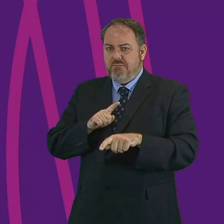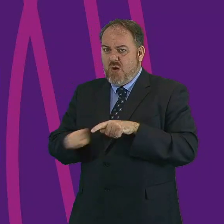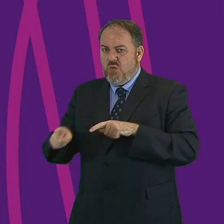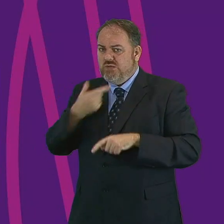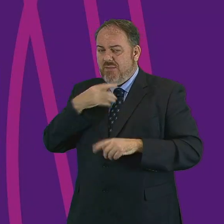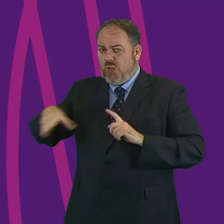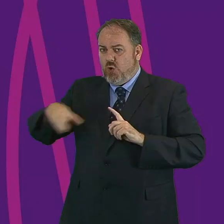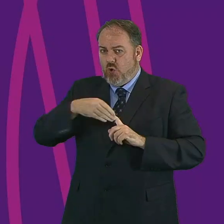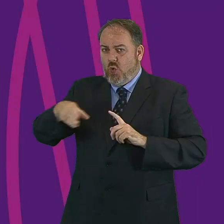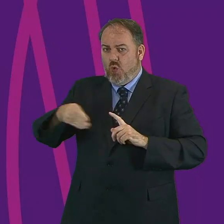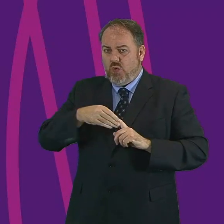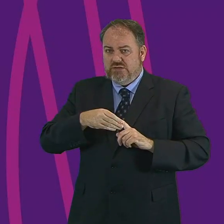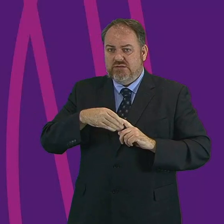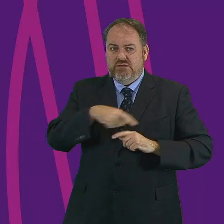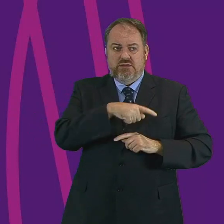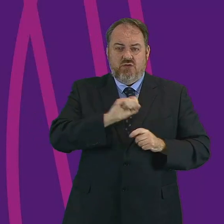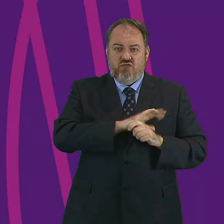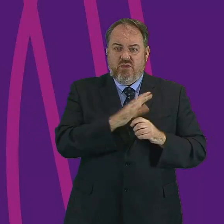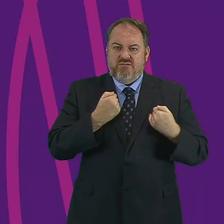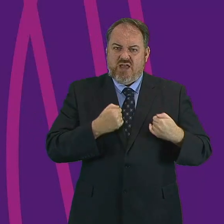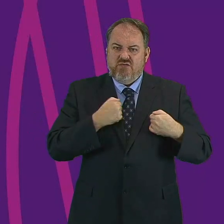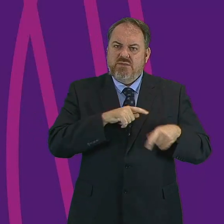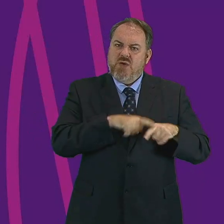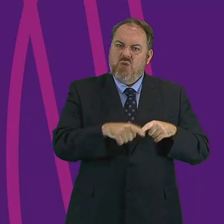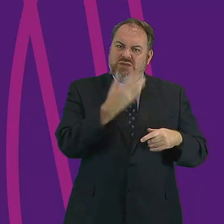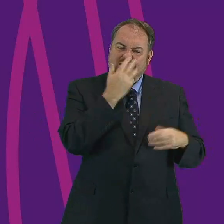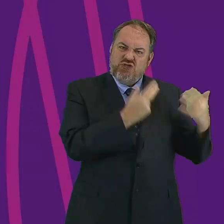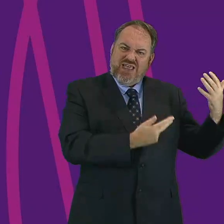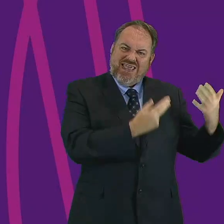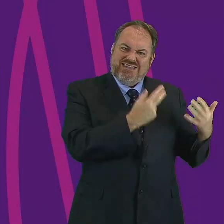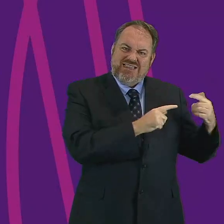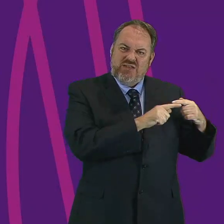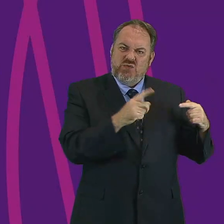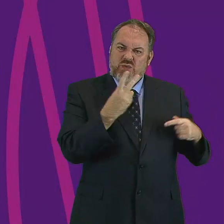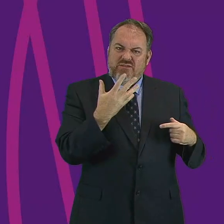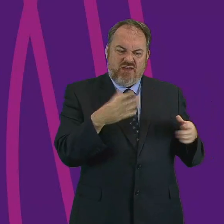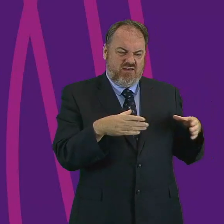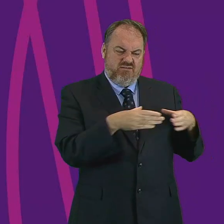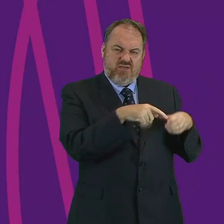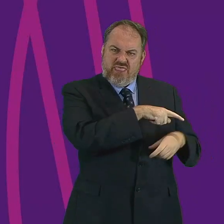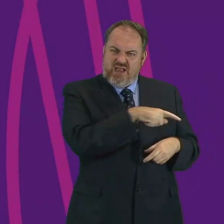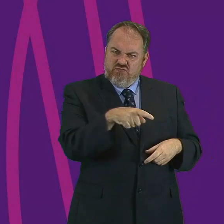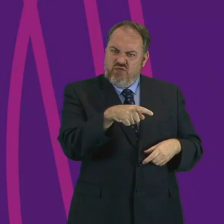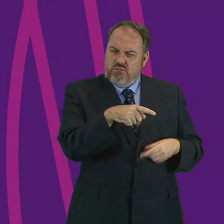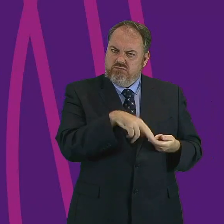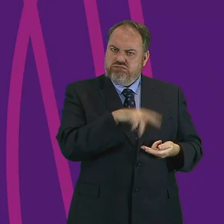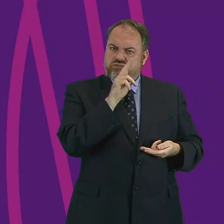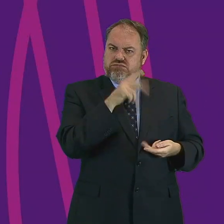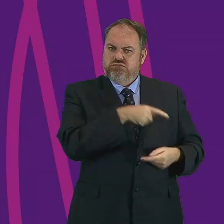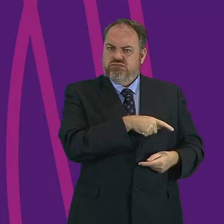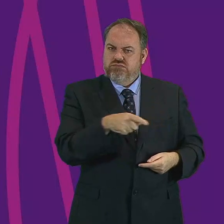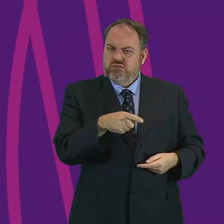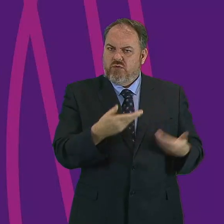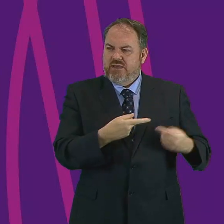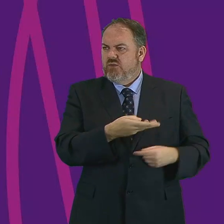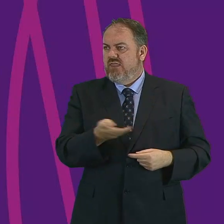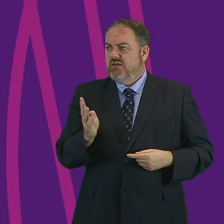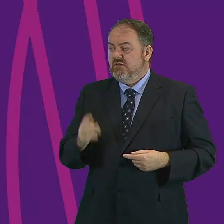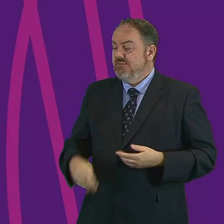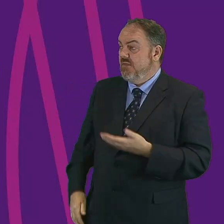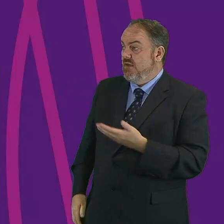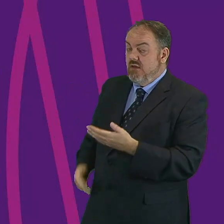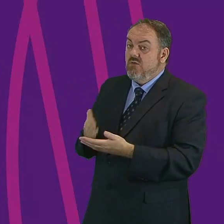income scheme. The corresponding scheme that the UK Government has specifically excludes arm's-length